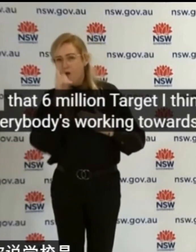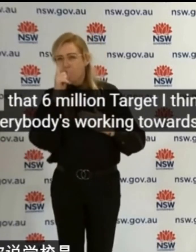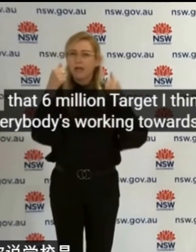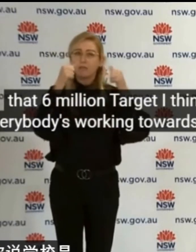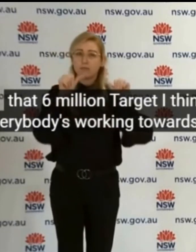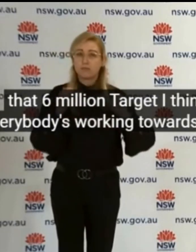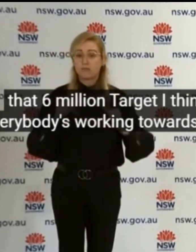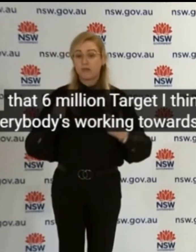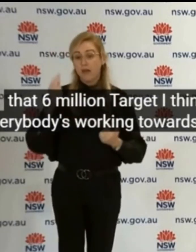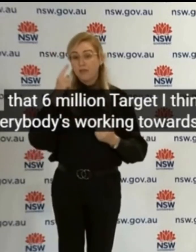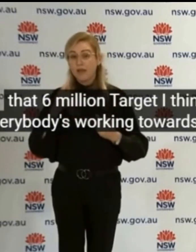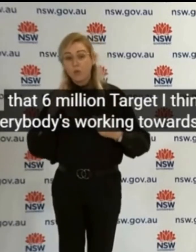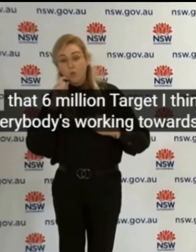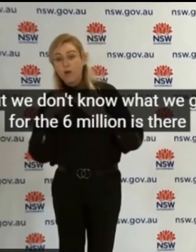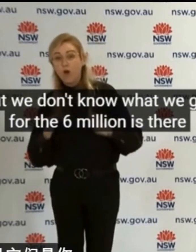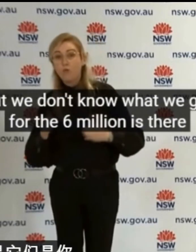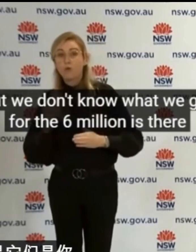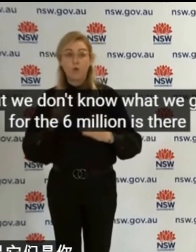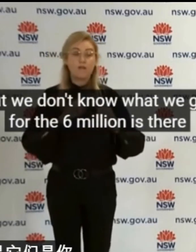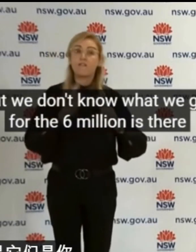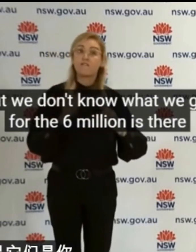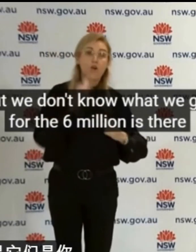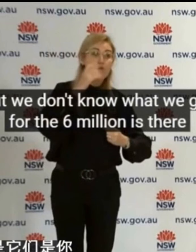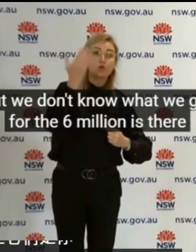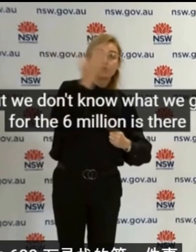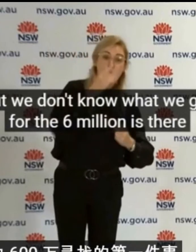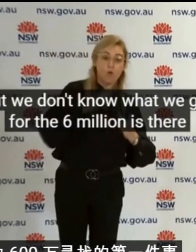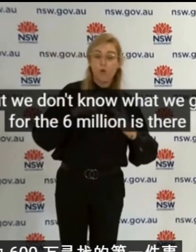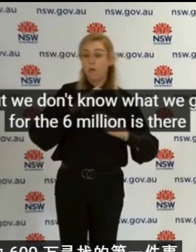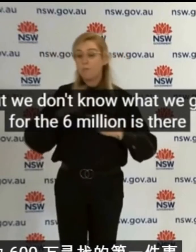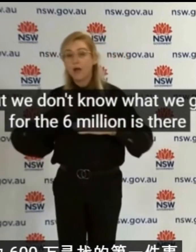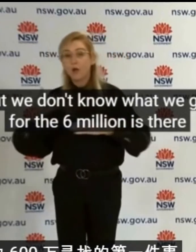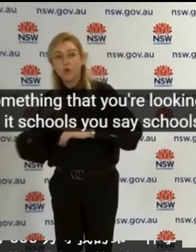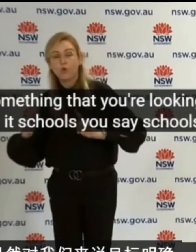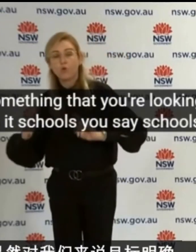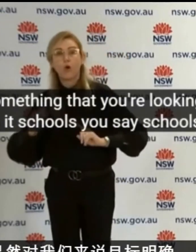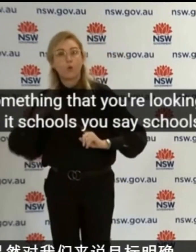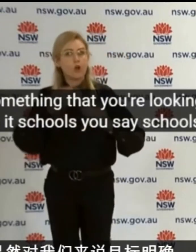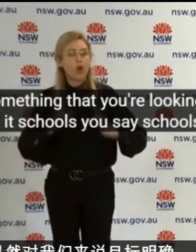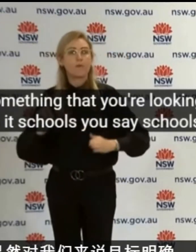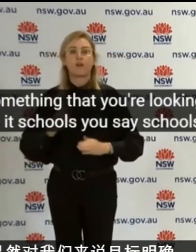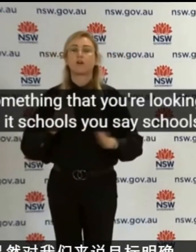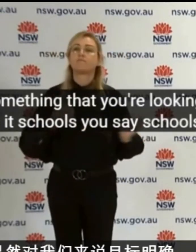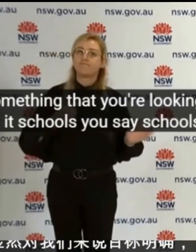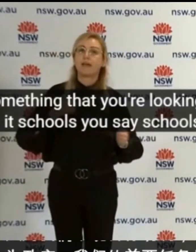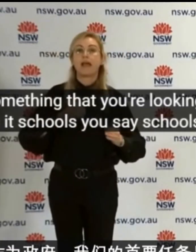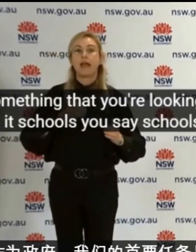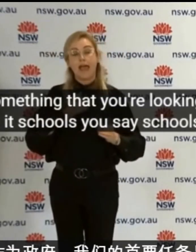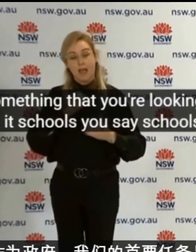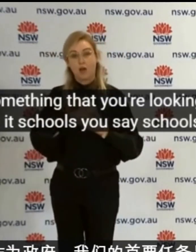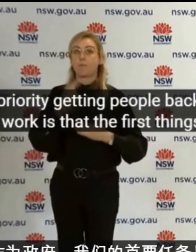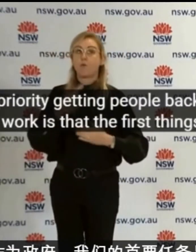getting people back to work. Are they the first things that you're looking at for the 6 million target? Well, obviously for us, our priorities as a government are